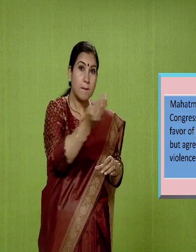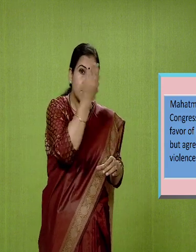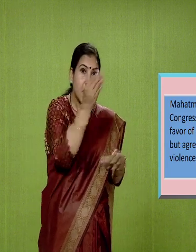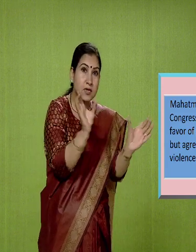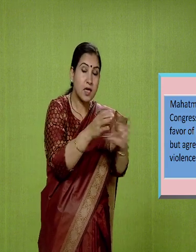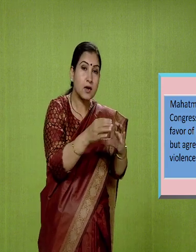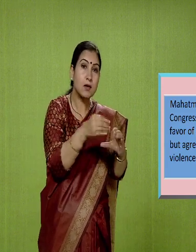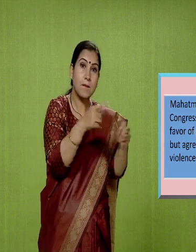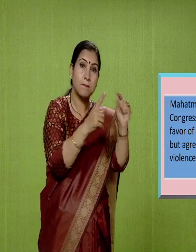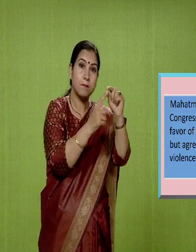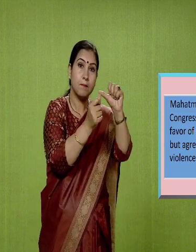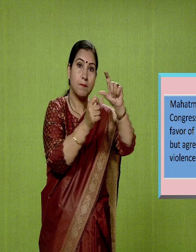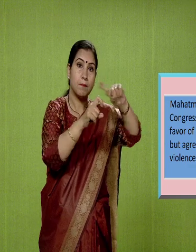was born.